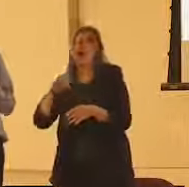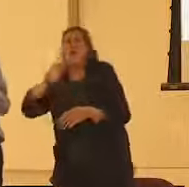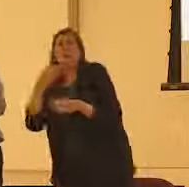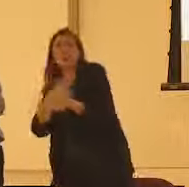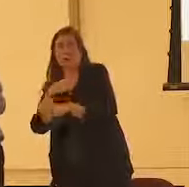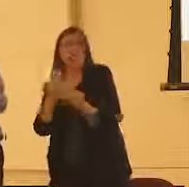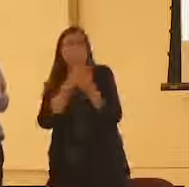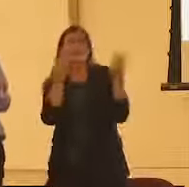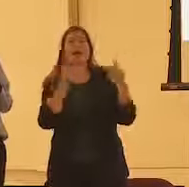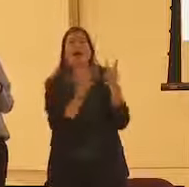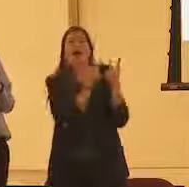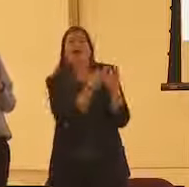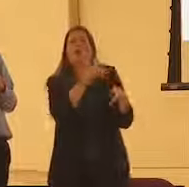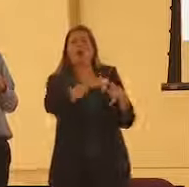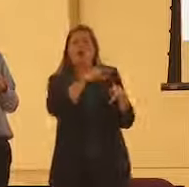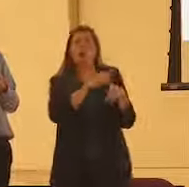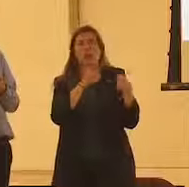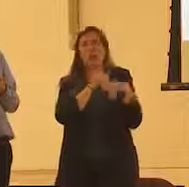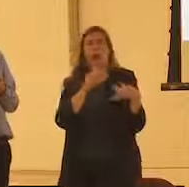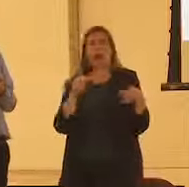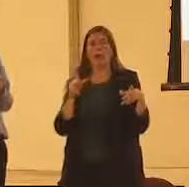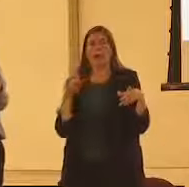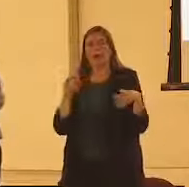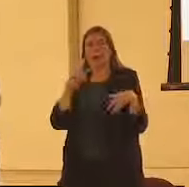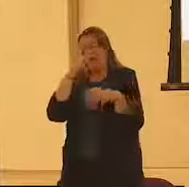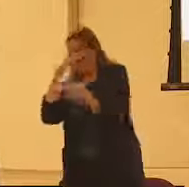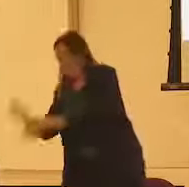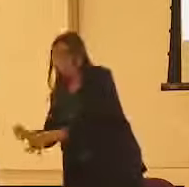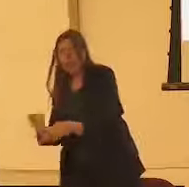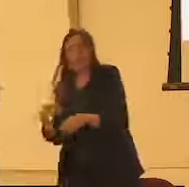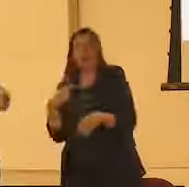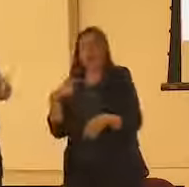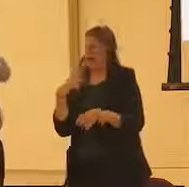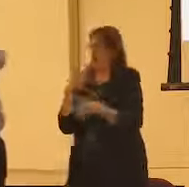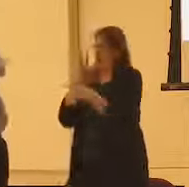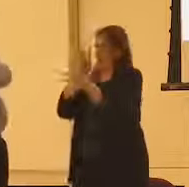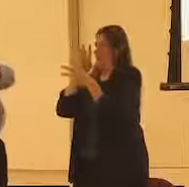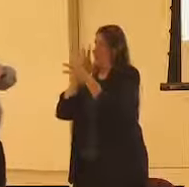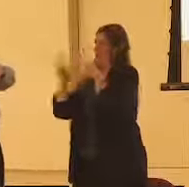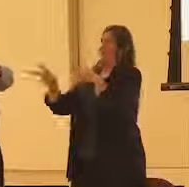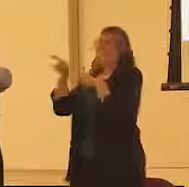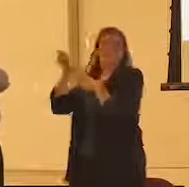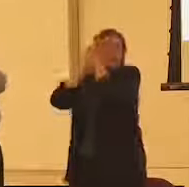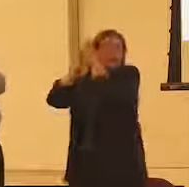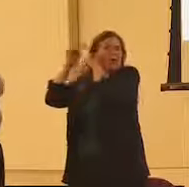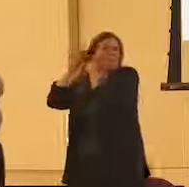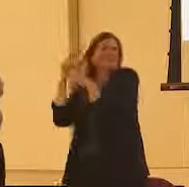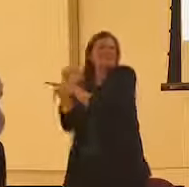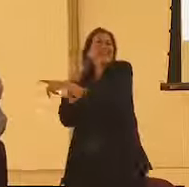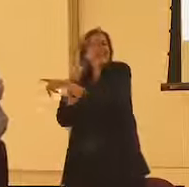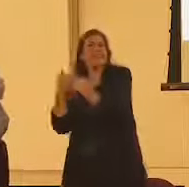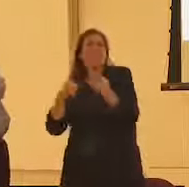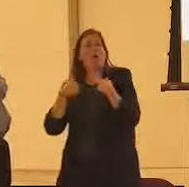have fallen into the trap of in the past. So, me